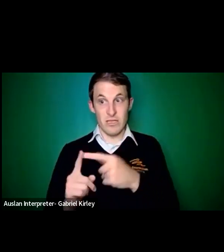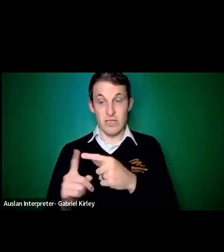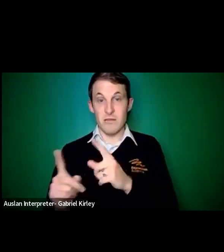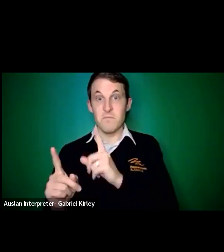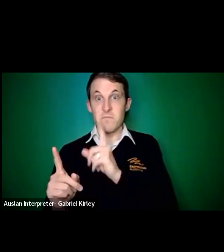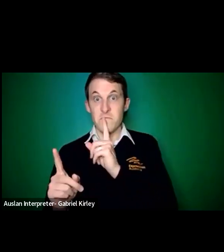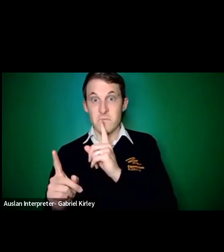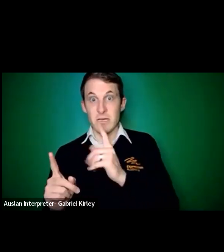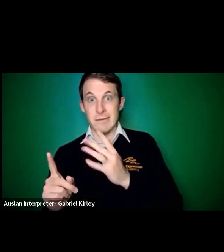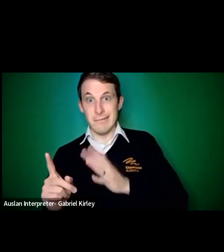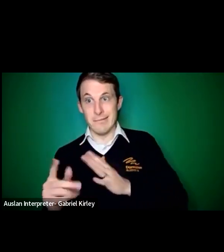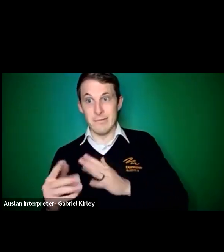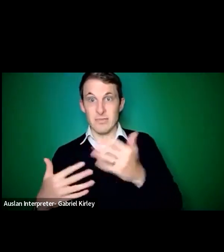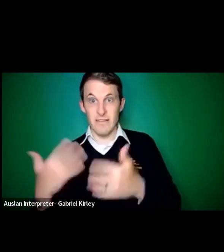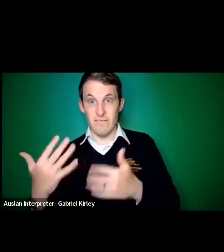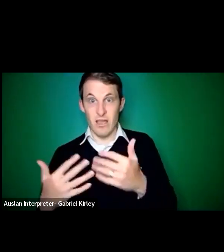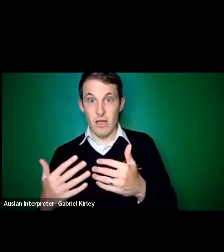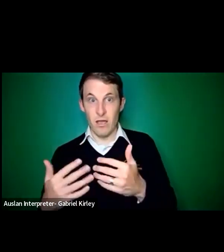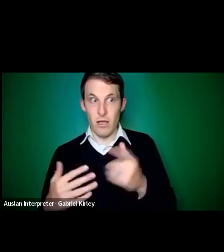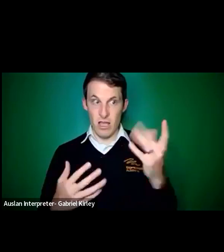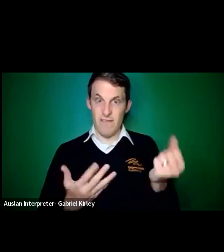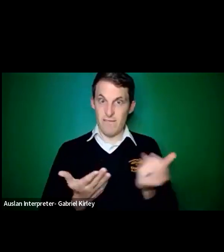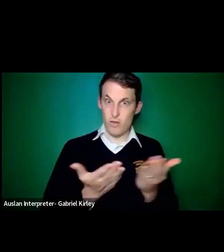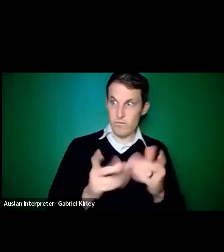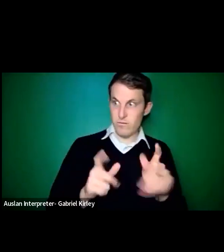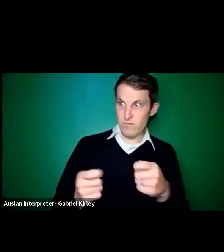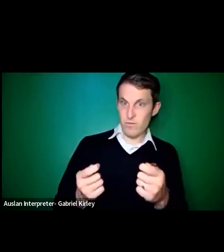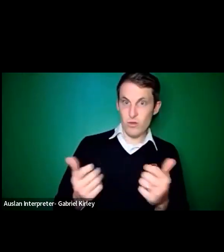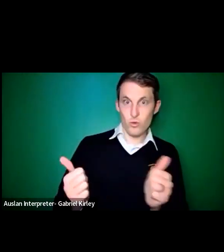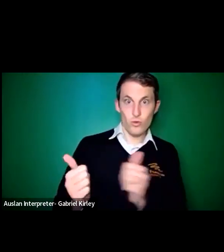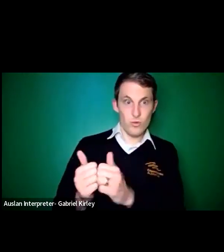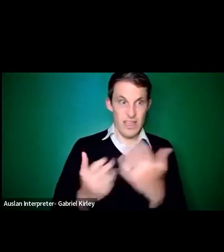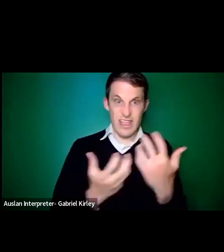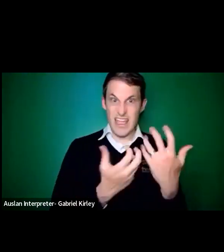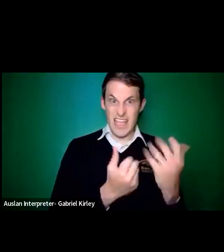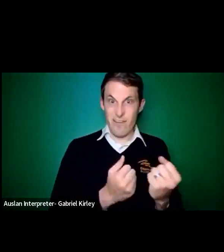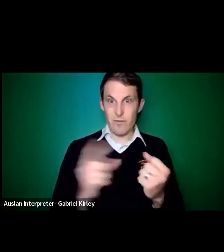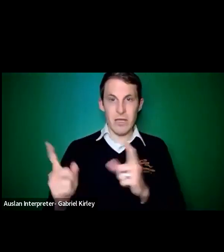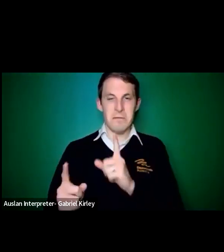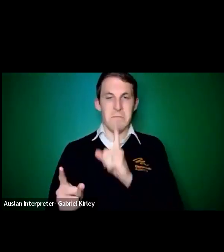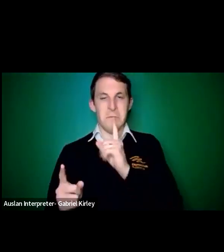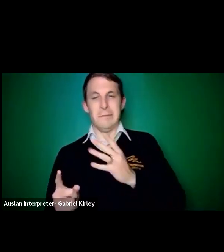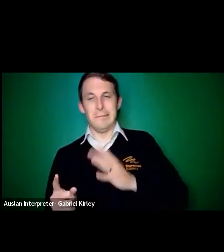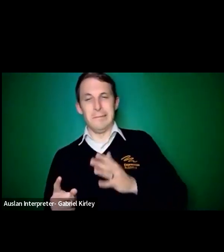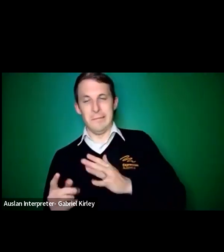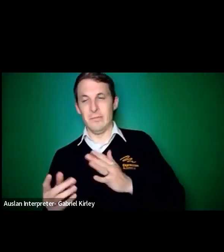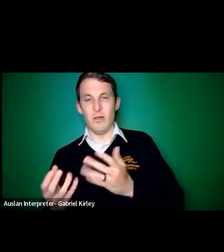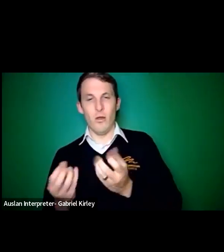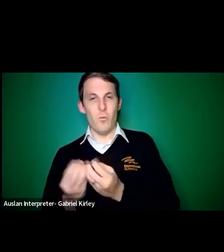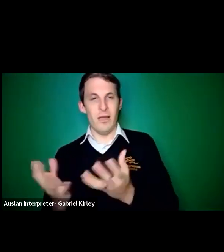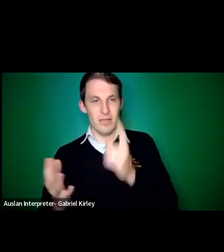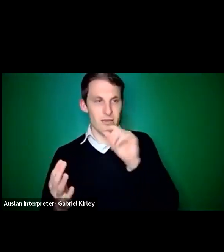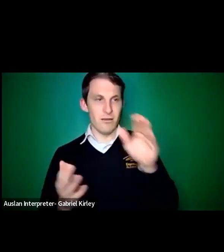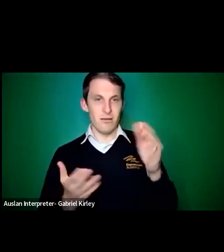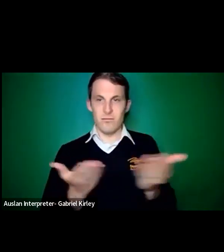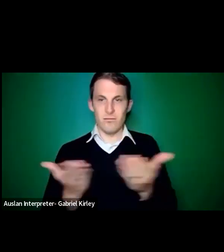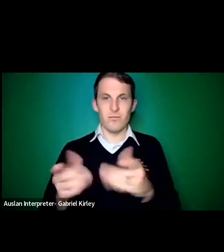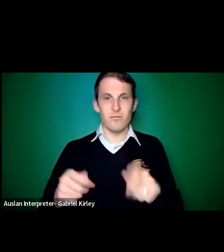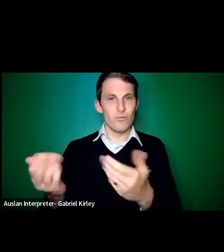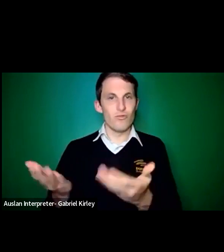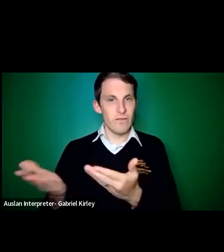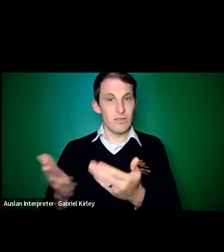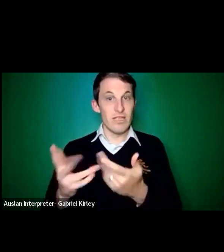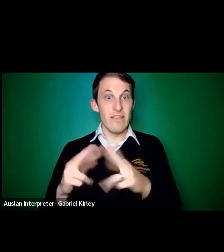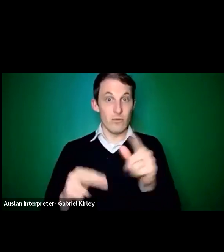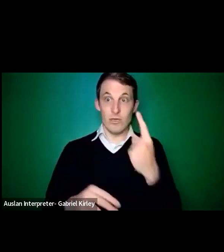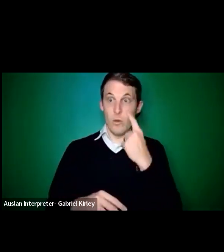home unnecessarily. So we're very keen for the members of the community to actually look out for those other